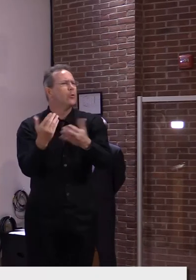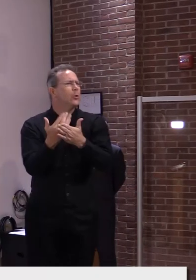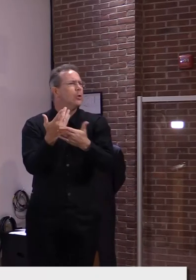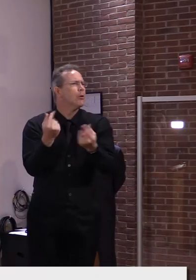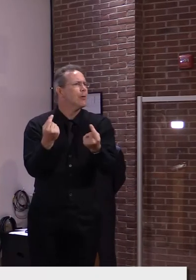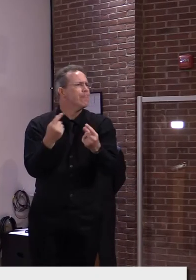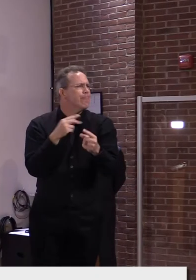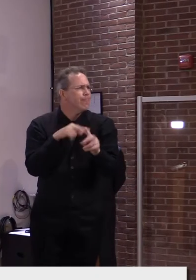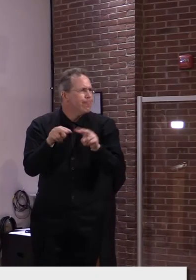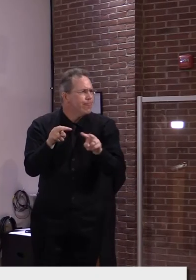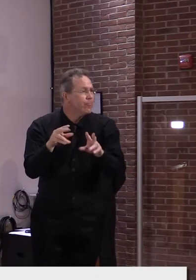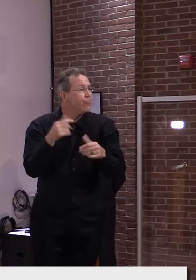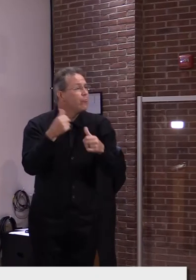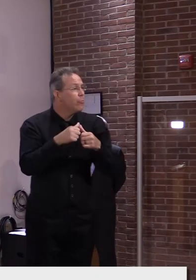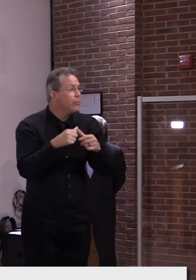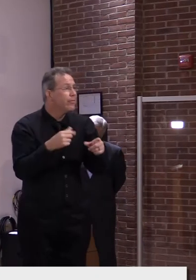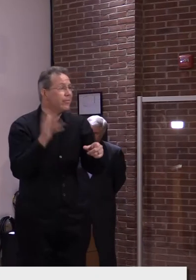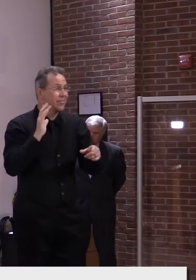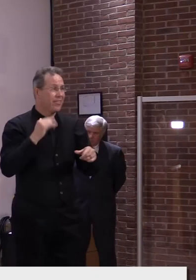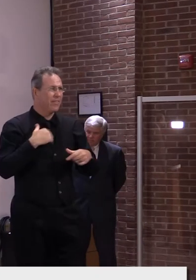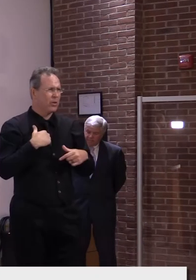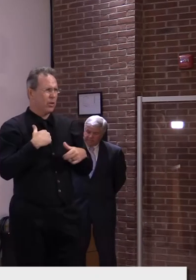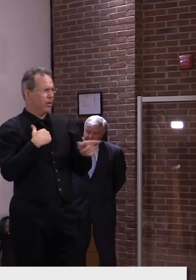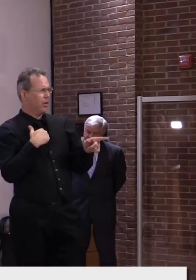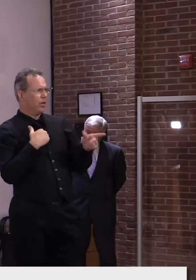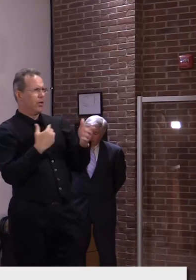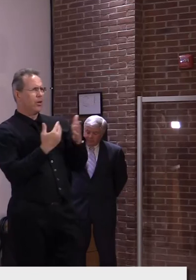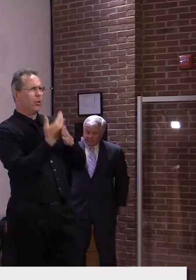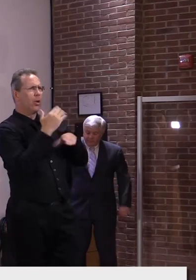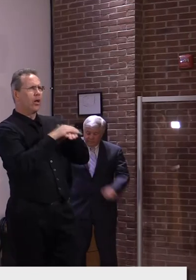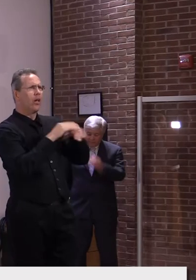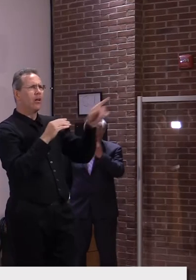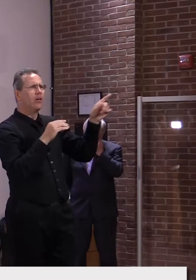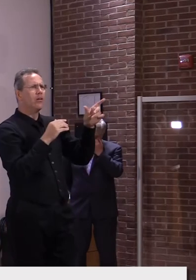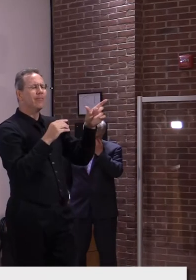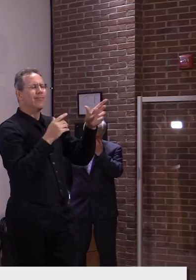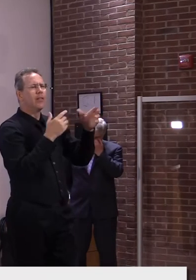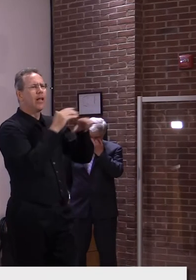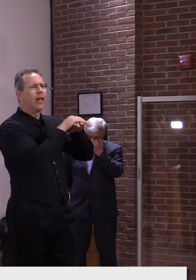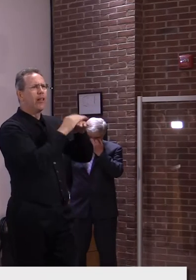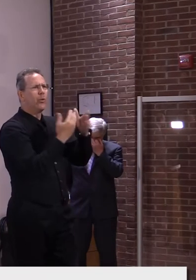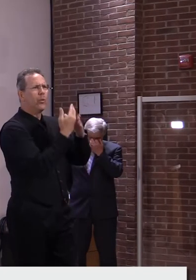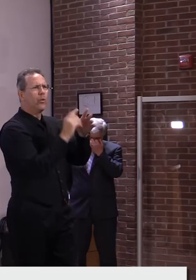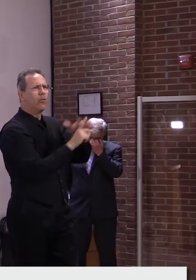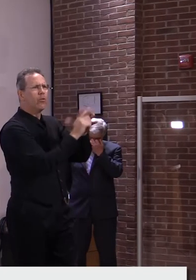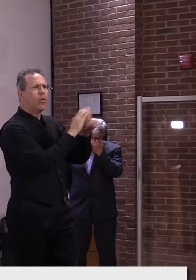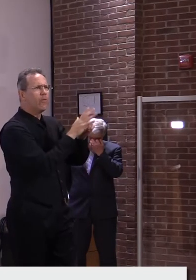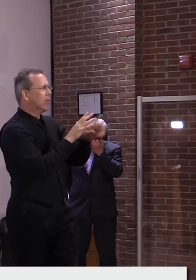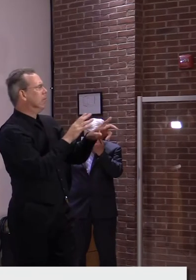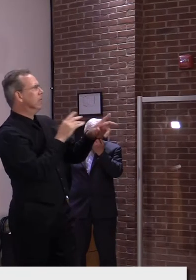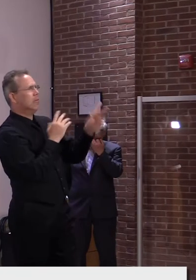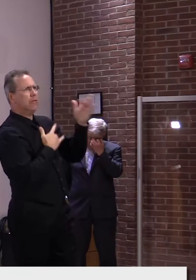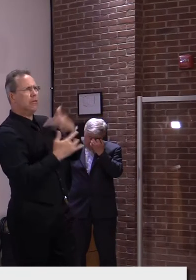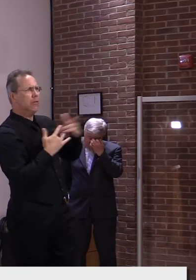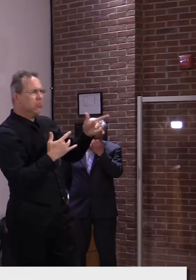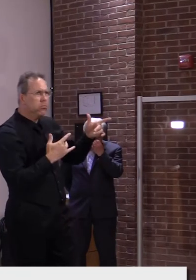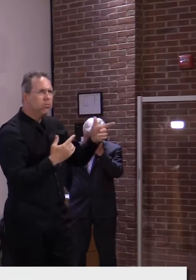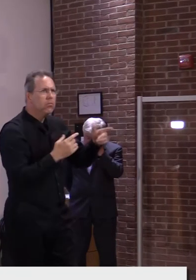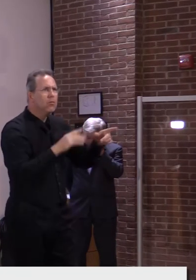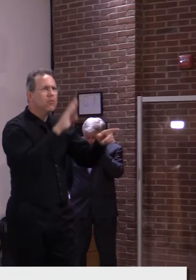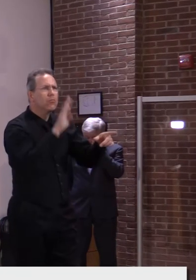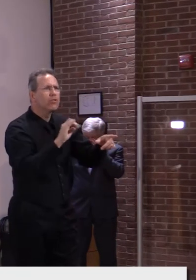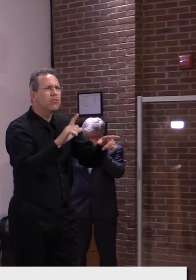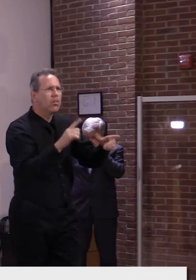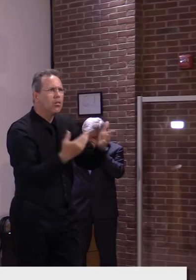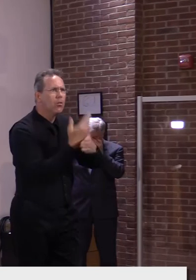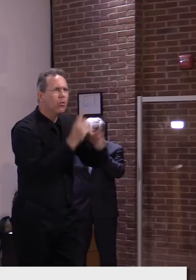the radar screen, we're finding that it actually still, the vaccines are working pretty well against it. So we'll see what's true about this